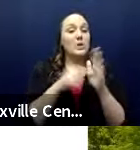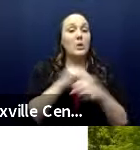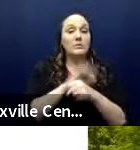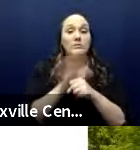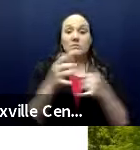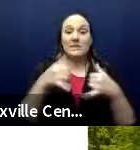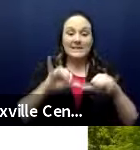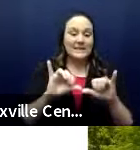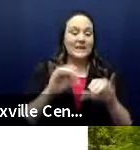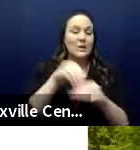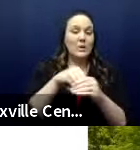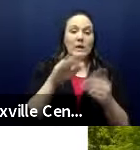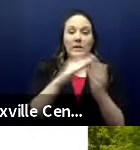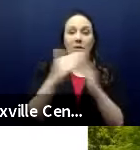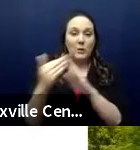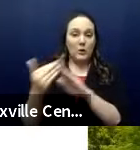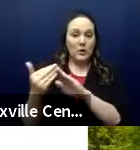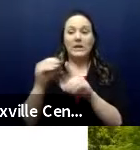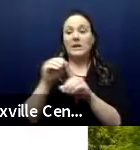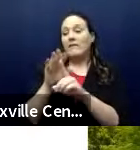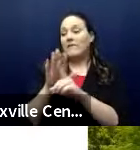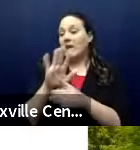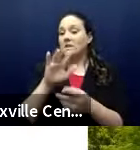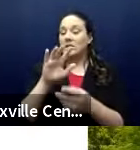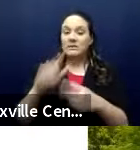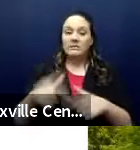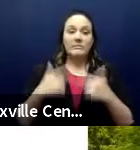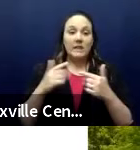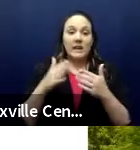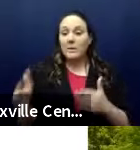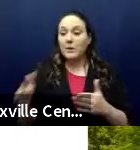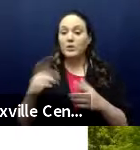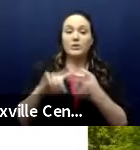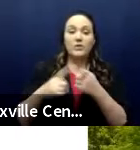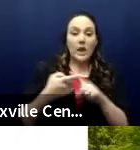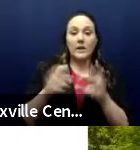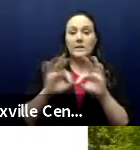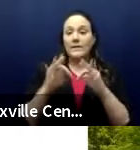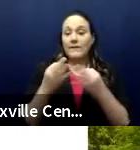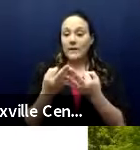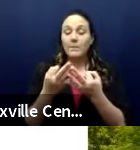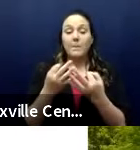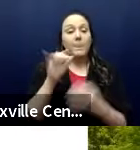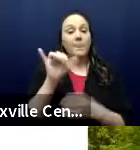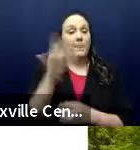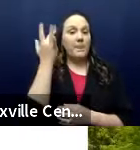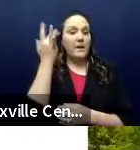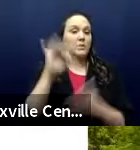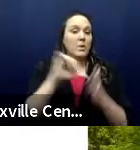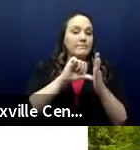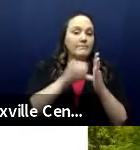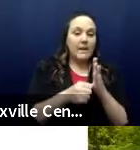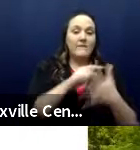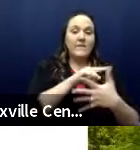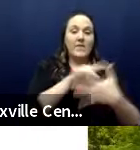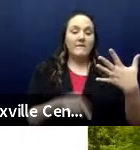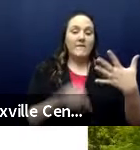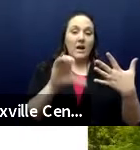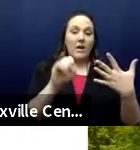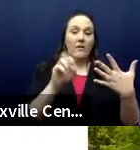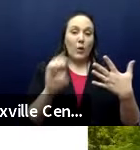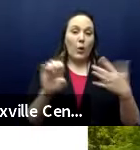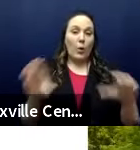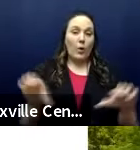in our community and impacting our neighbors, which is another reason we continue to recommend and encourage the 5 core actions to reduce the spread